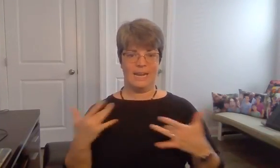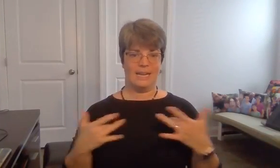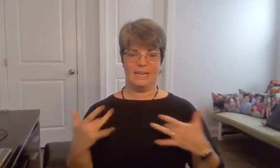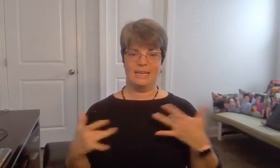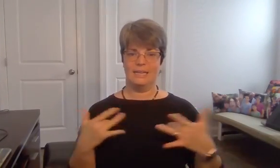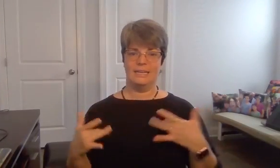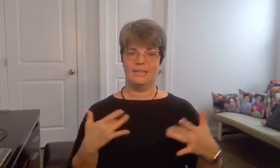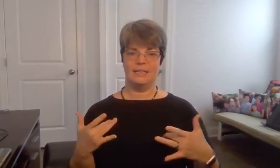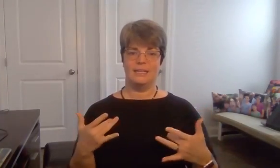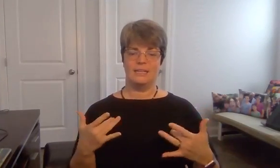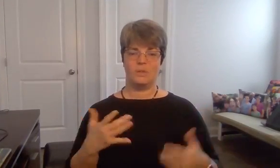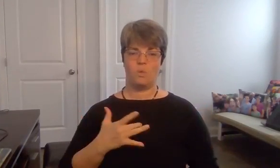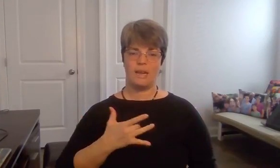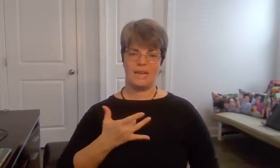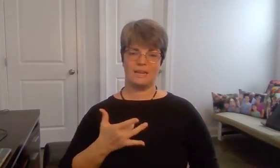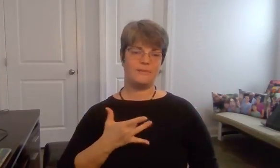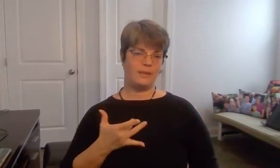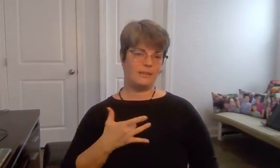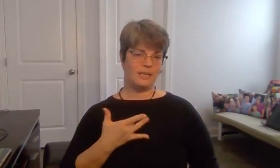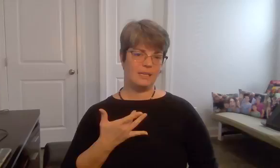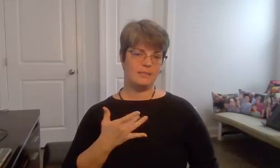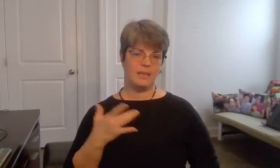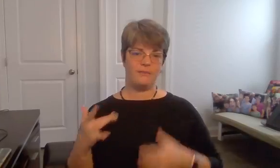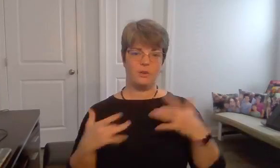Excited. So one hand is feelings. If you're